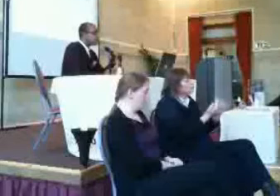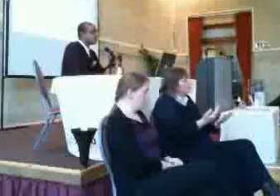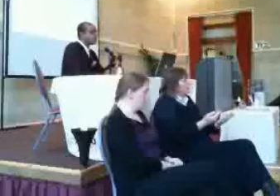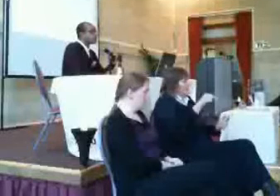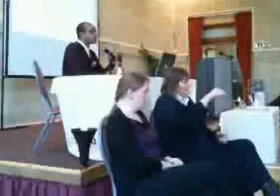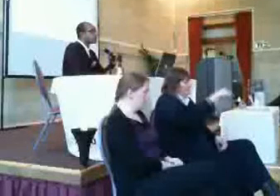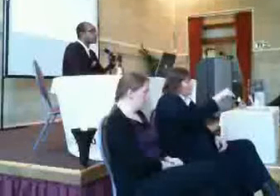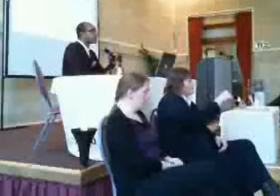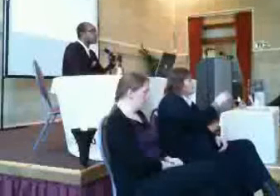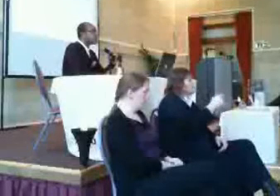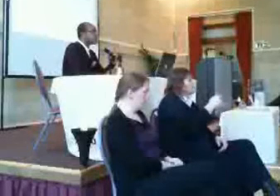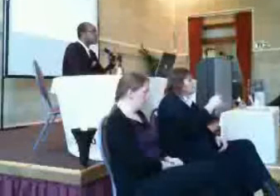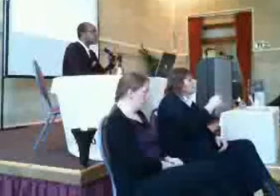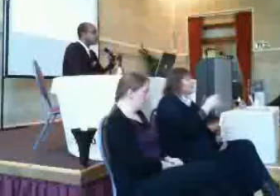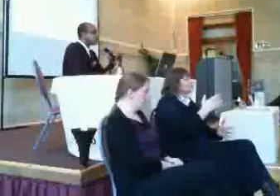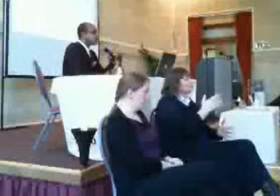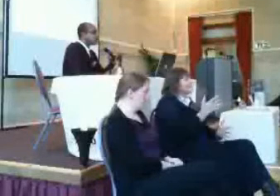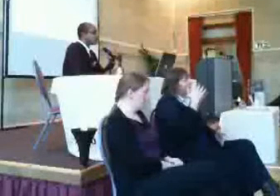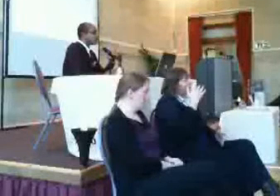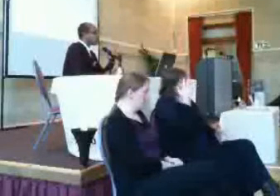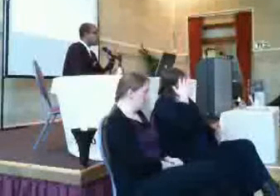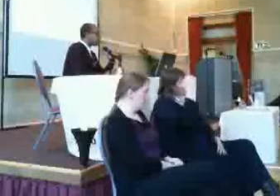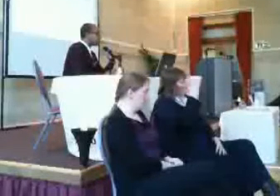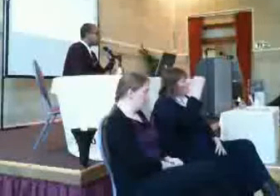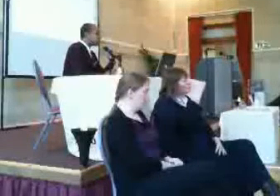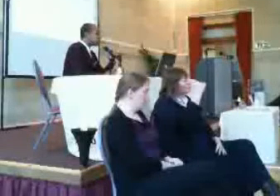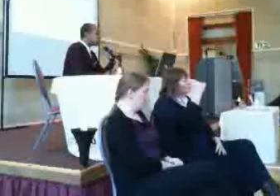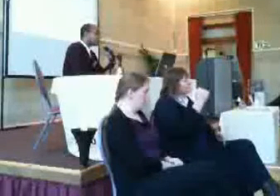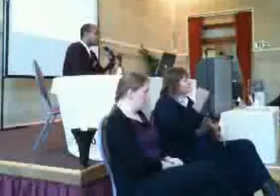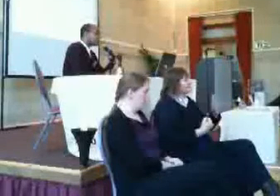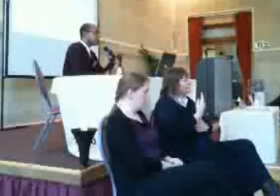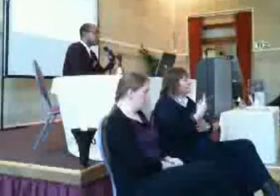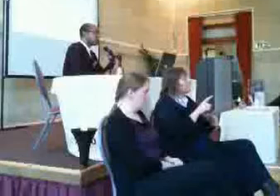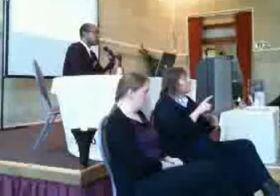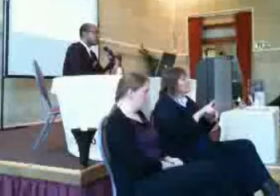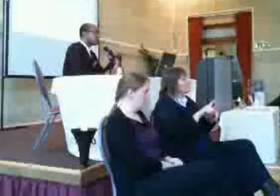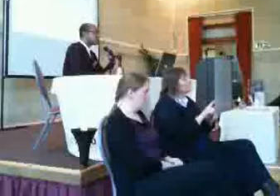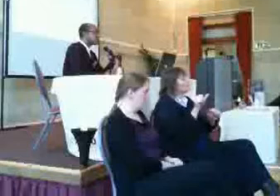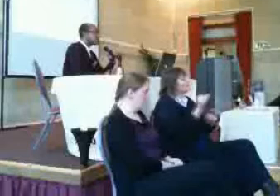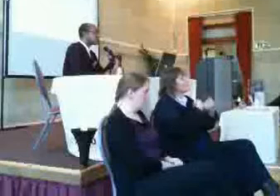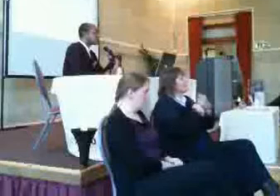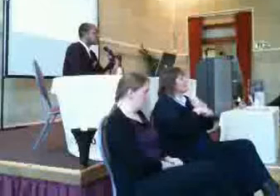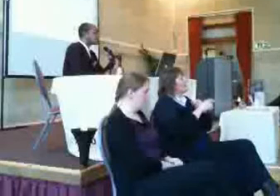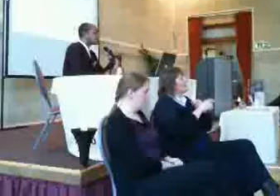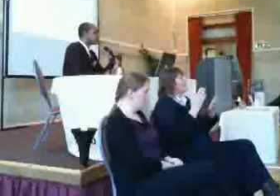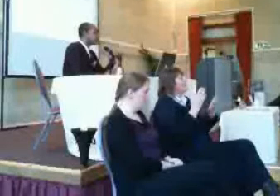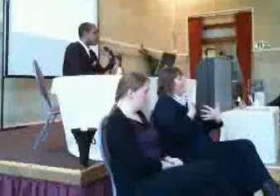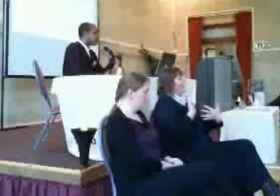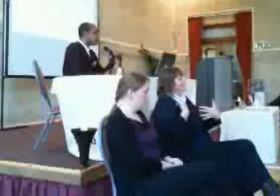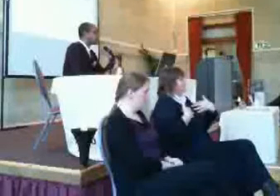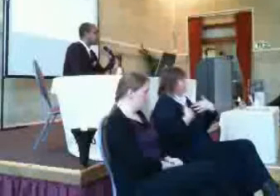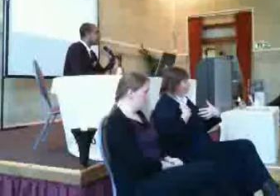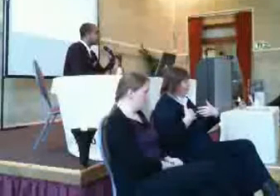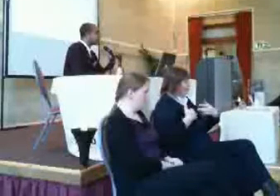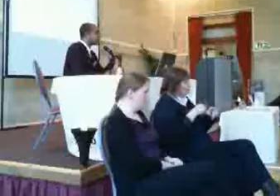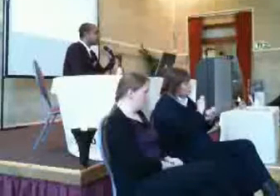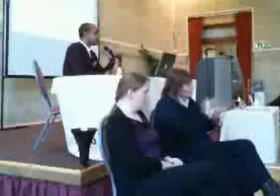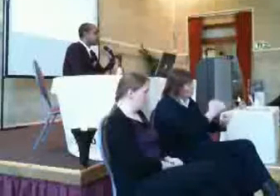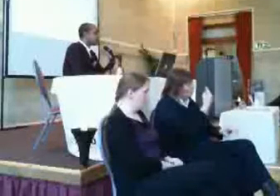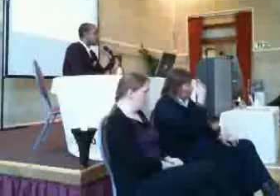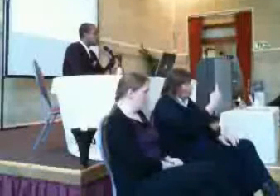much a commemorative event, it's also hopefully a very inspirational event in terms of getting your thoughts and